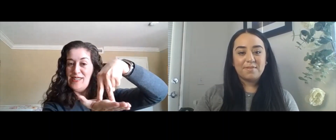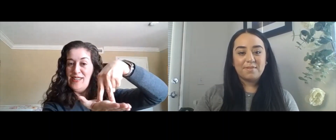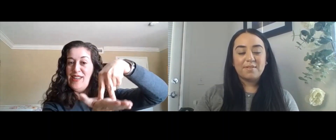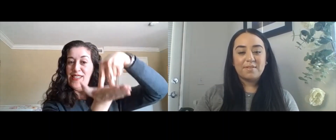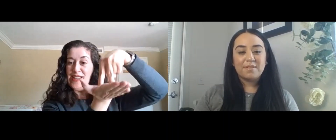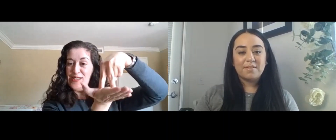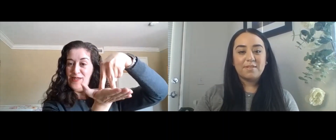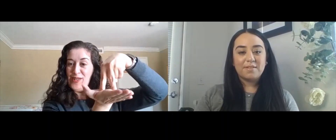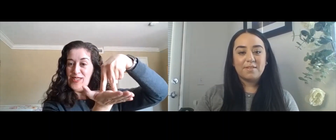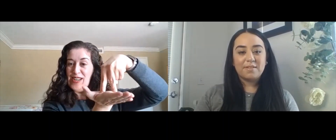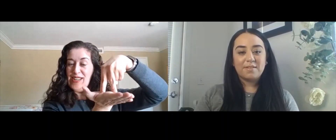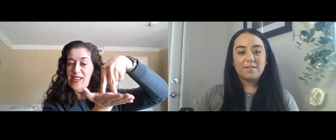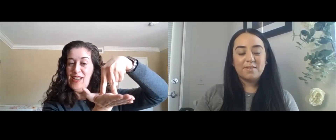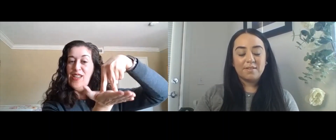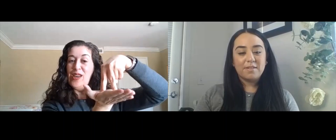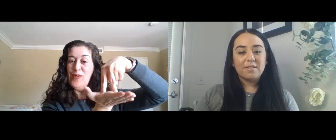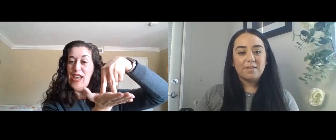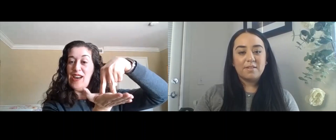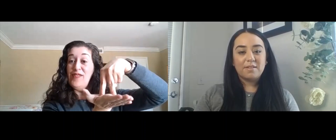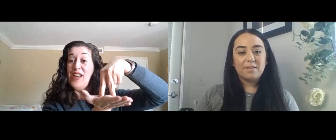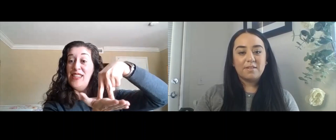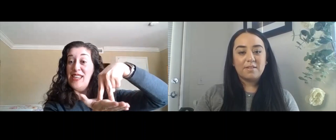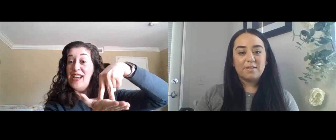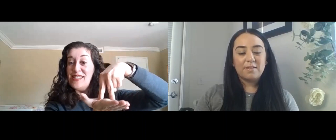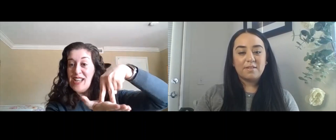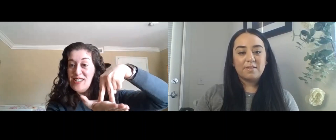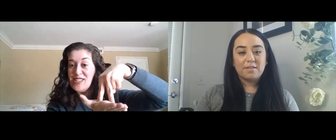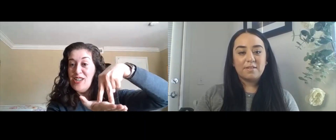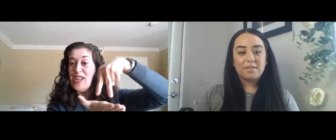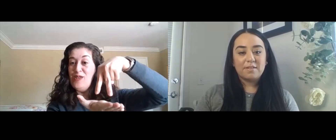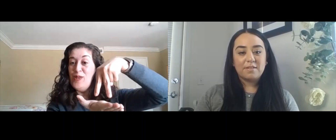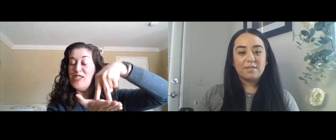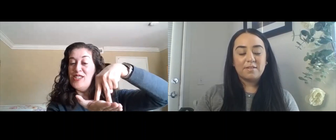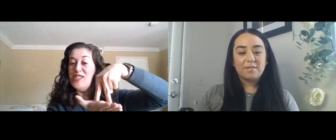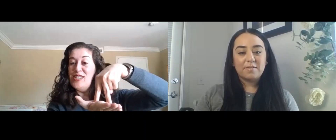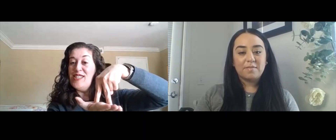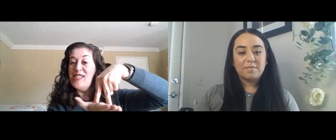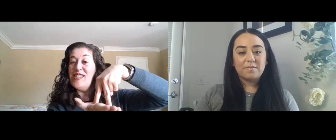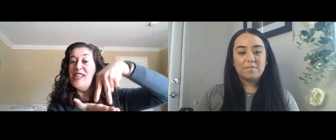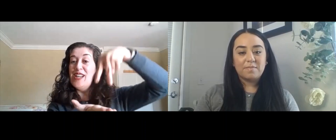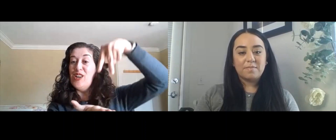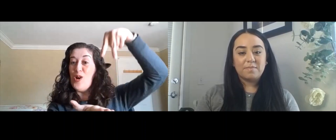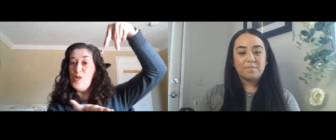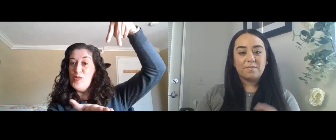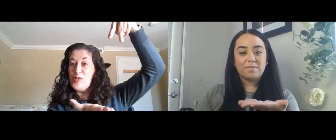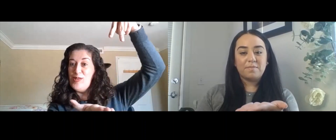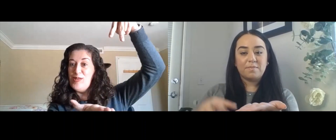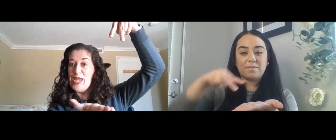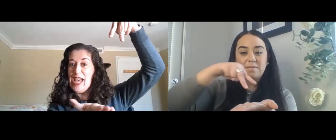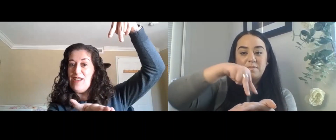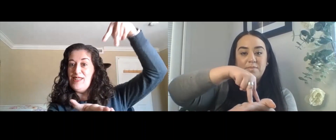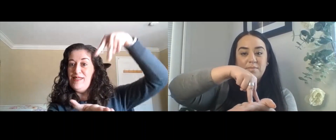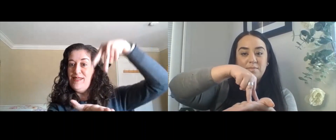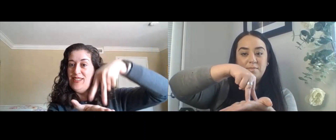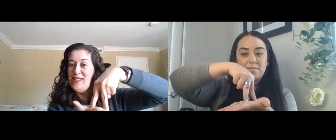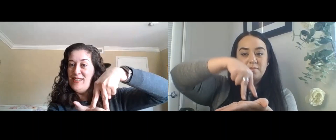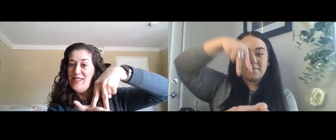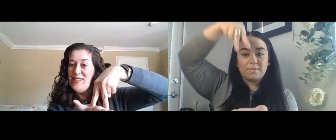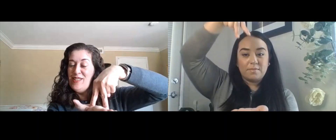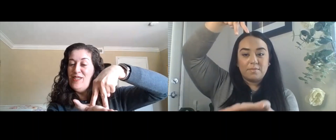resurrect, that's the first sign. Then we have the ascension, in which Jesus goes to heaven.